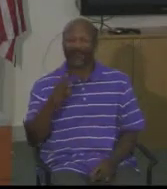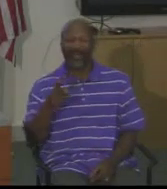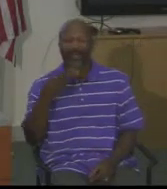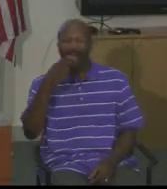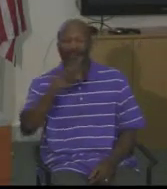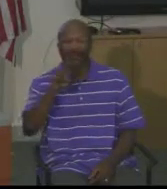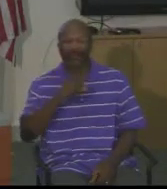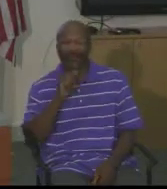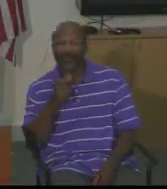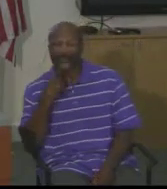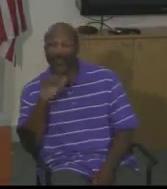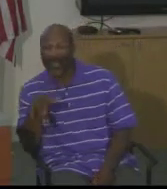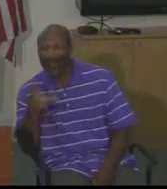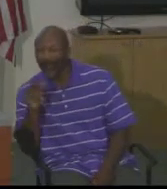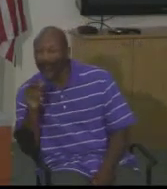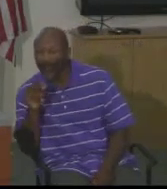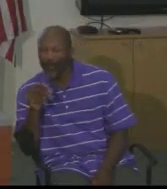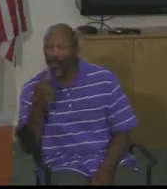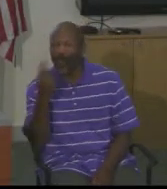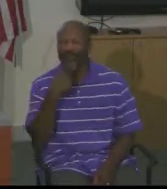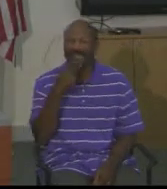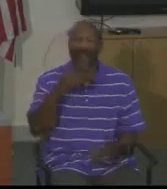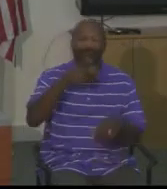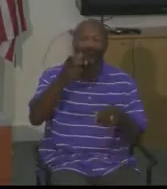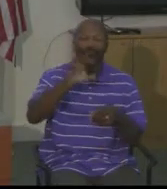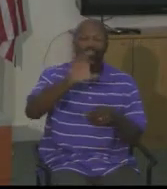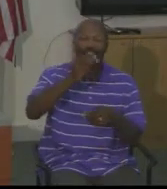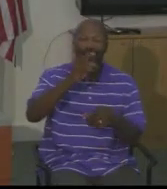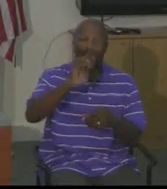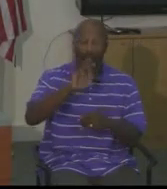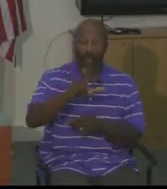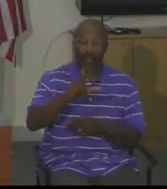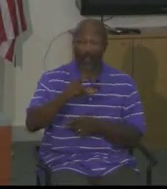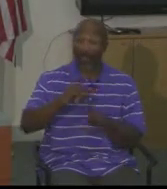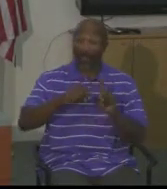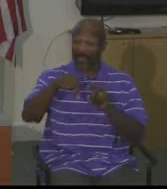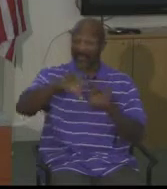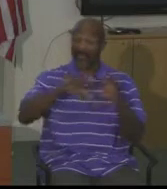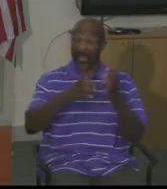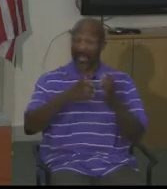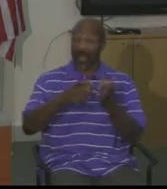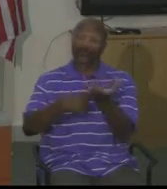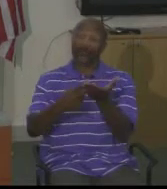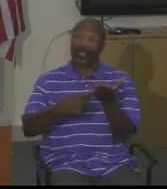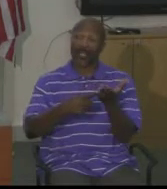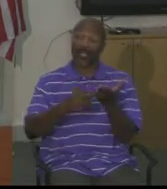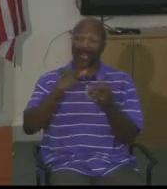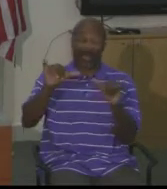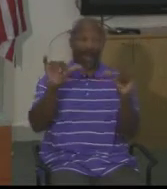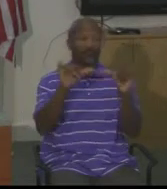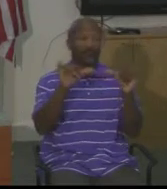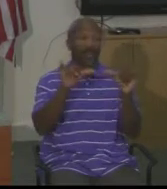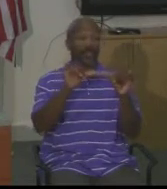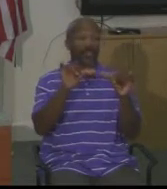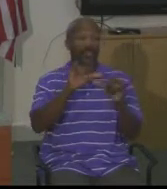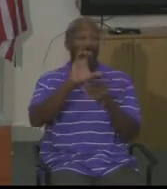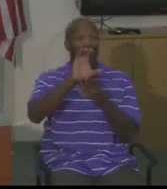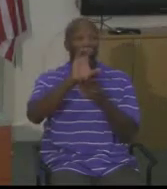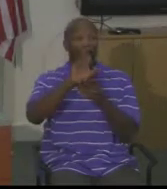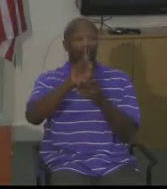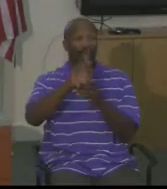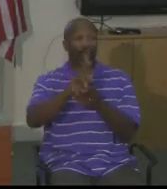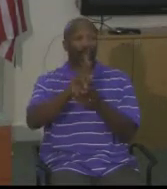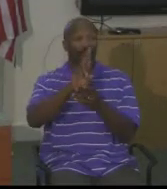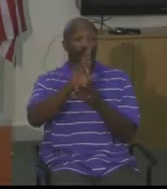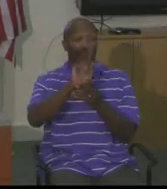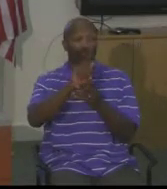its frequency, its hertz. For this class, we're going to use it as a measurement of clock rate, how